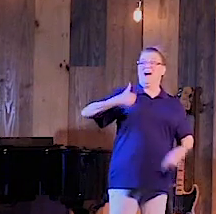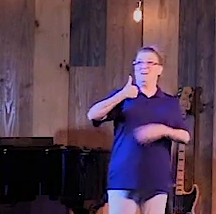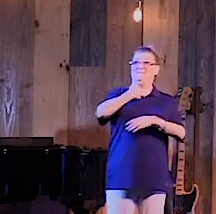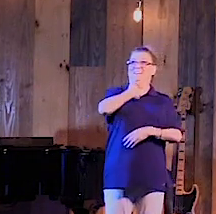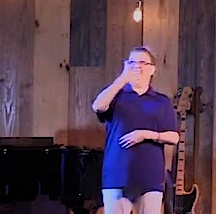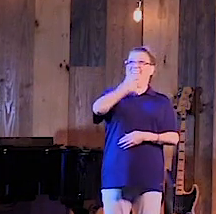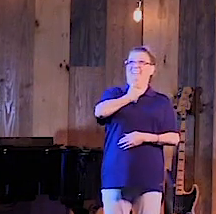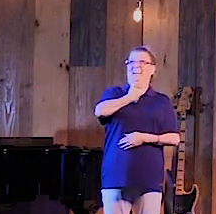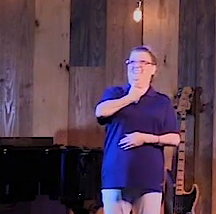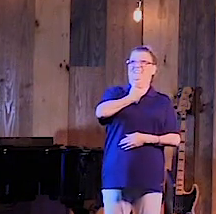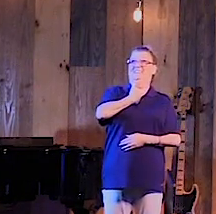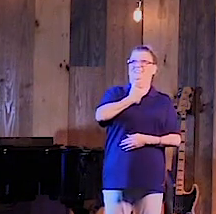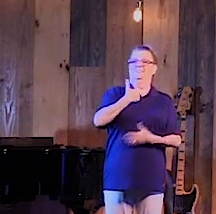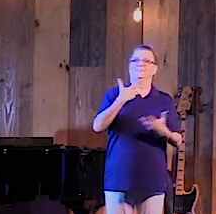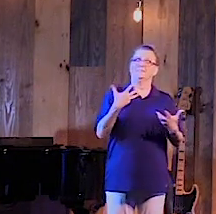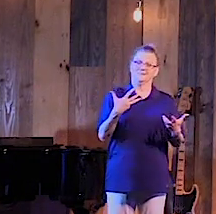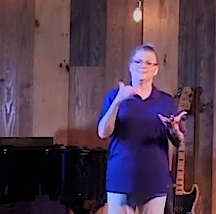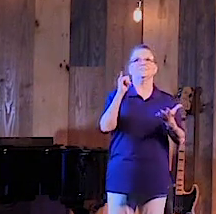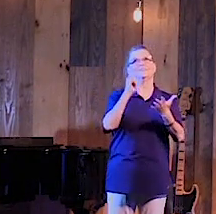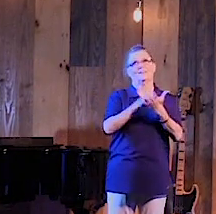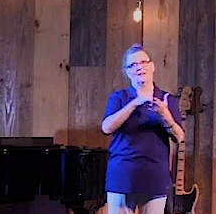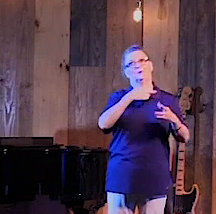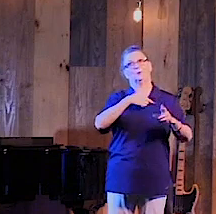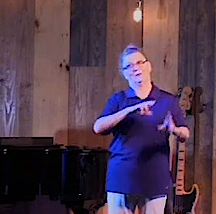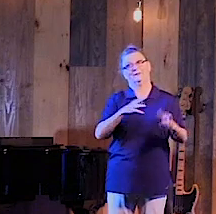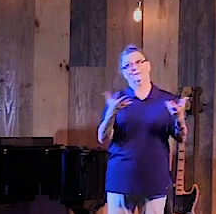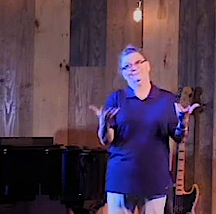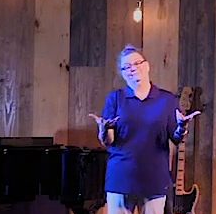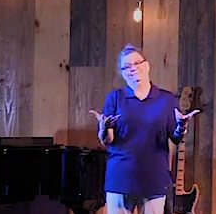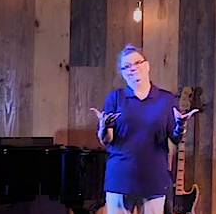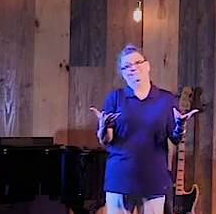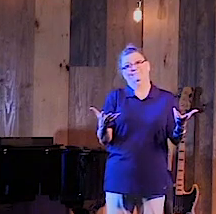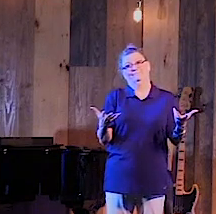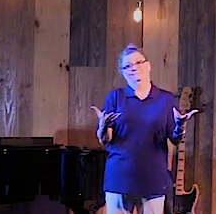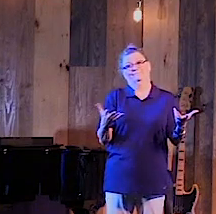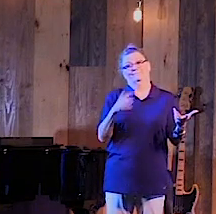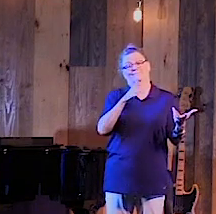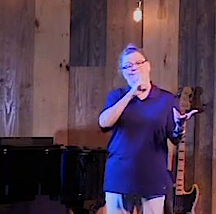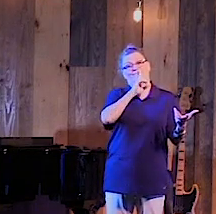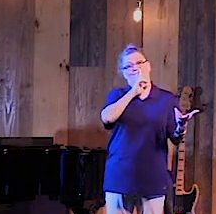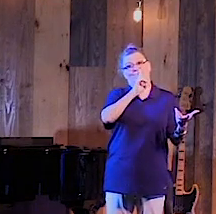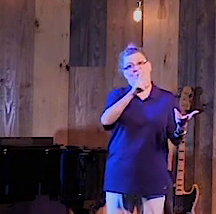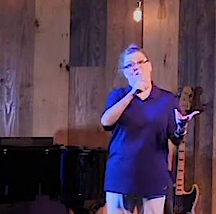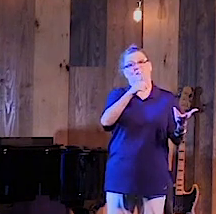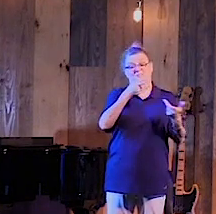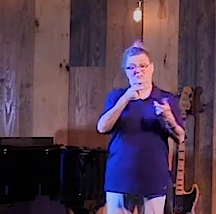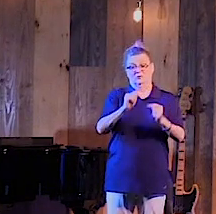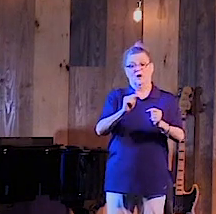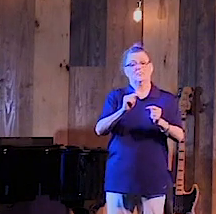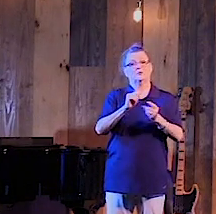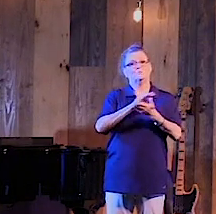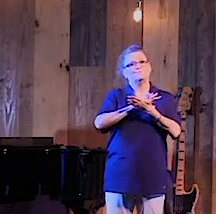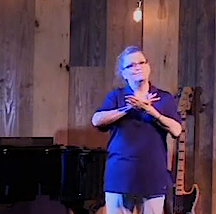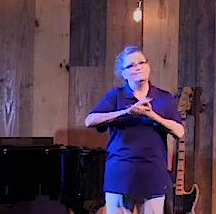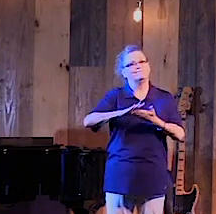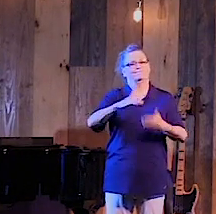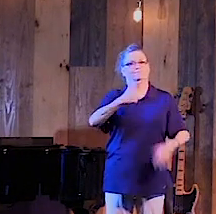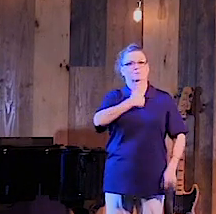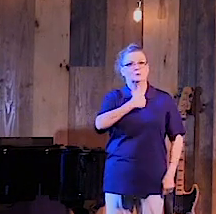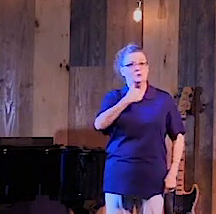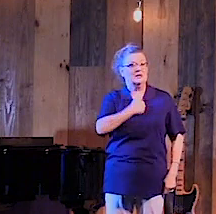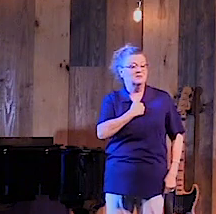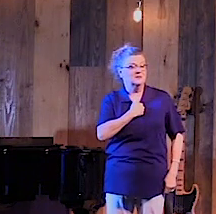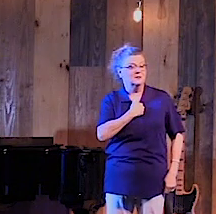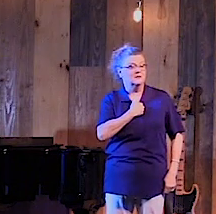You see, beloved, that's what religion is. It's trying to wipe and clean yourself. And it usually leaves